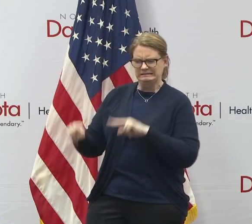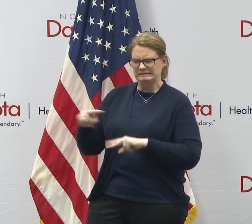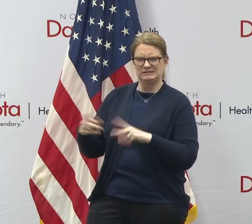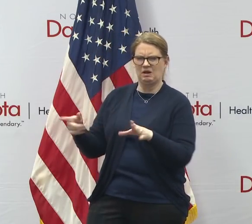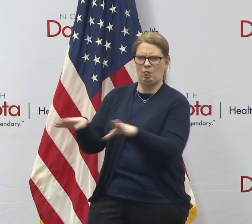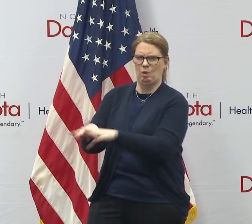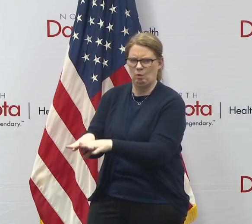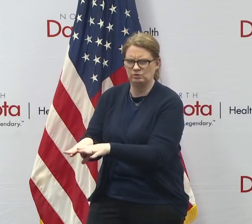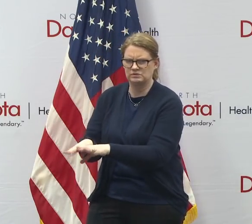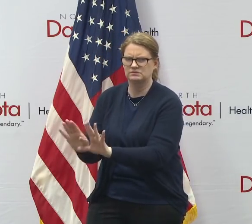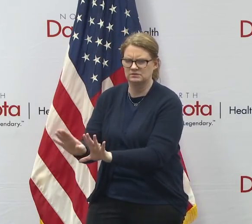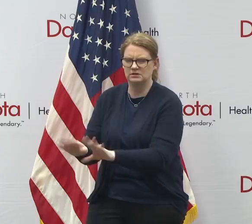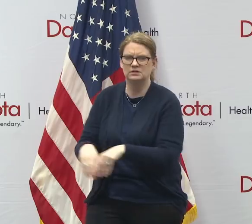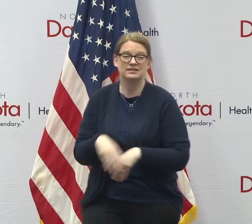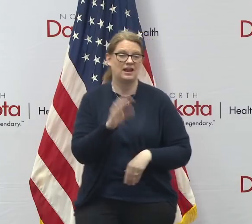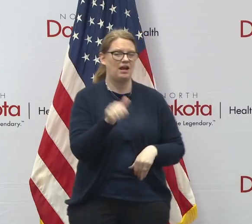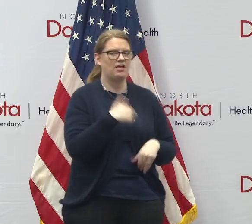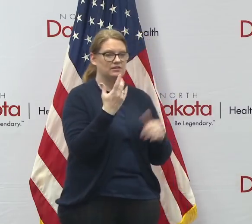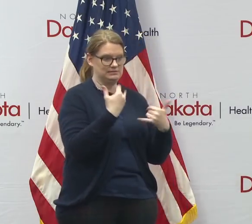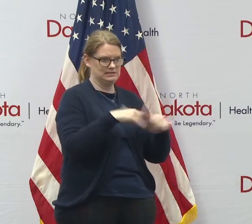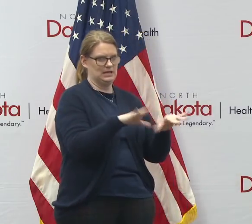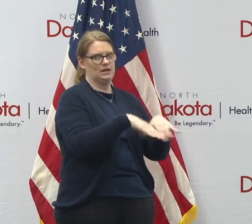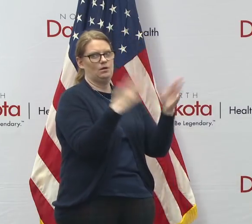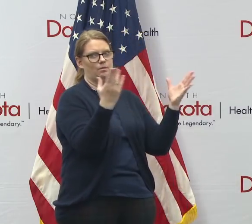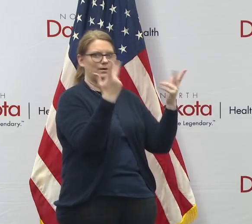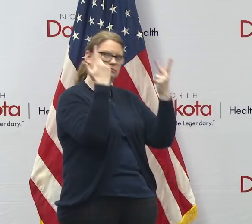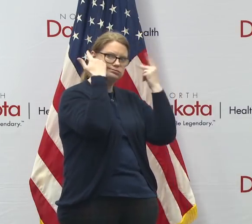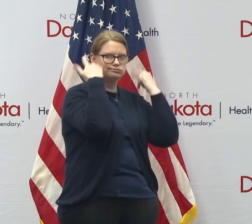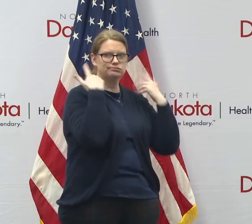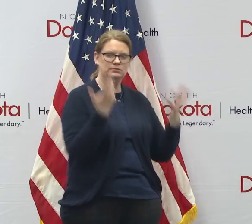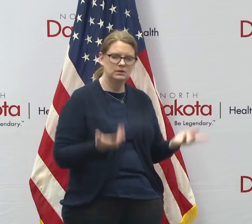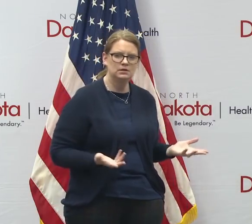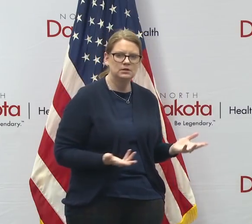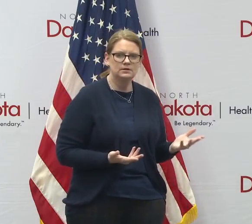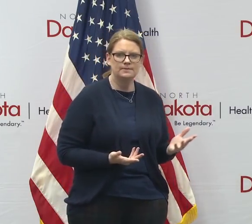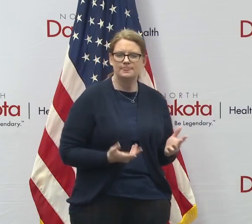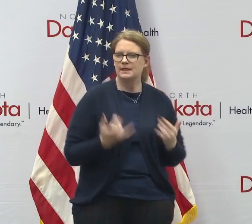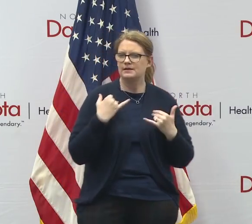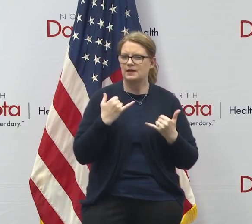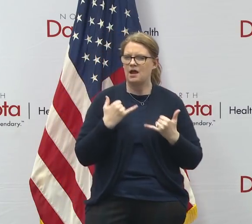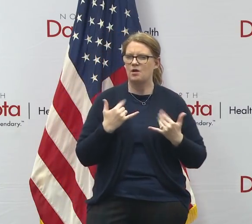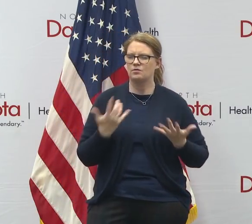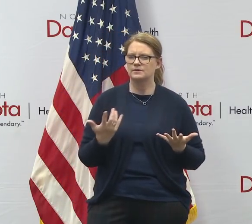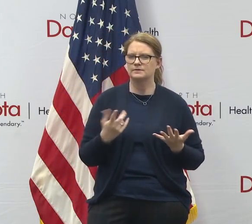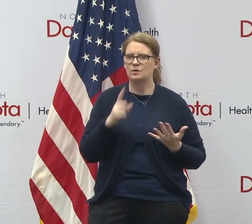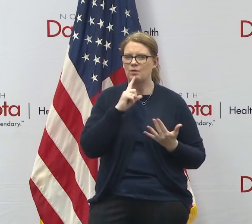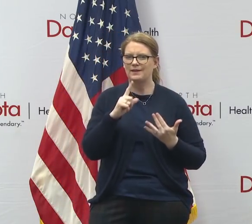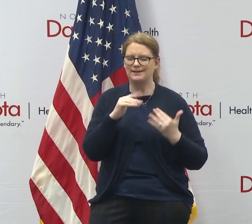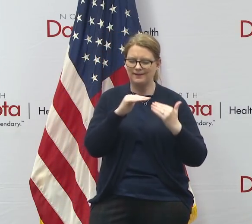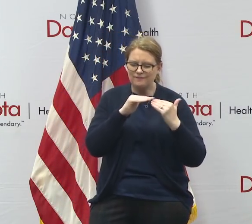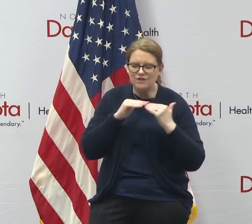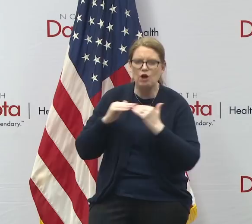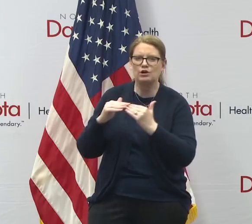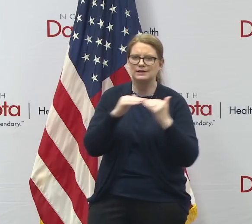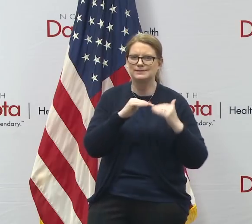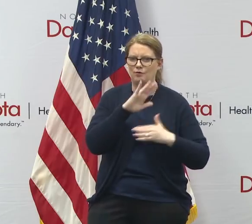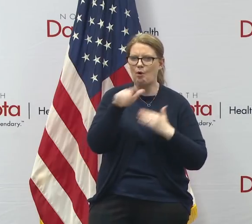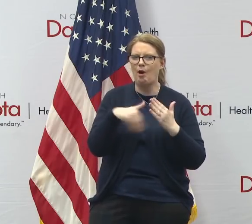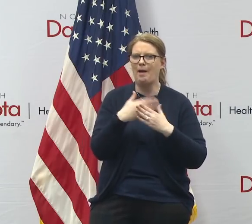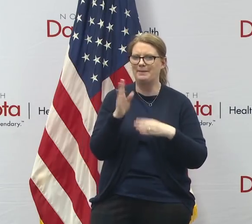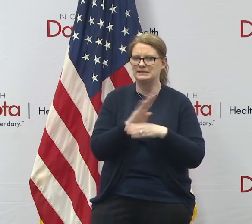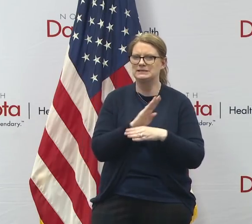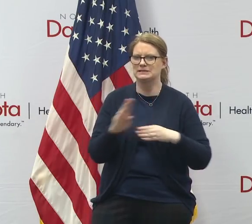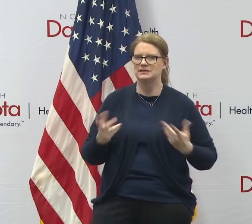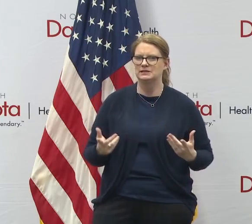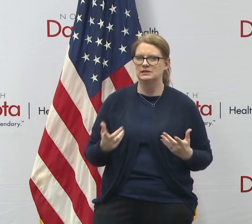and their customers. Others had not. So again, some of these decisions come down to a matter of fairness and equity. So